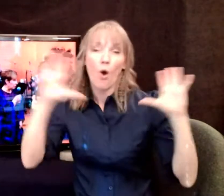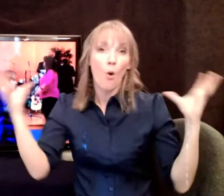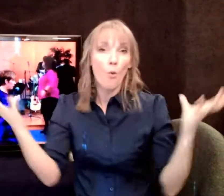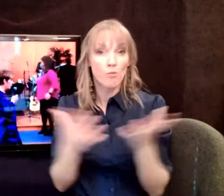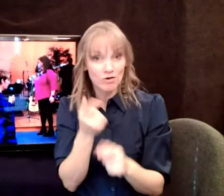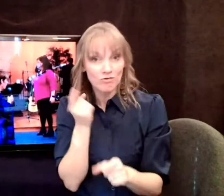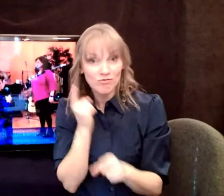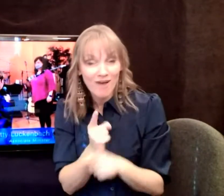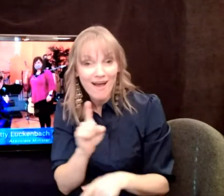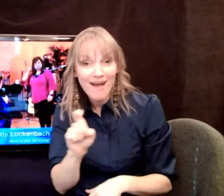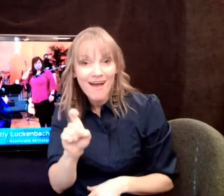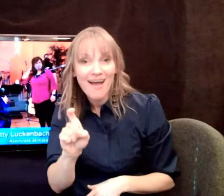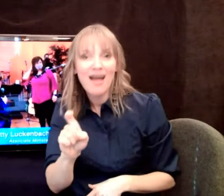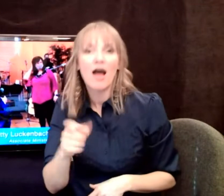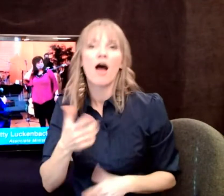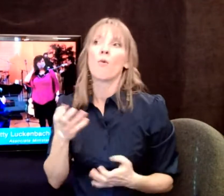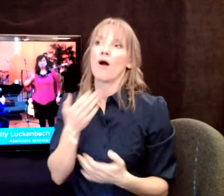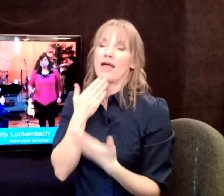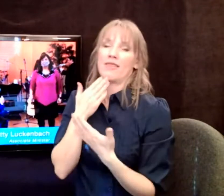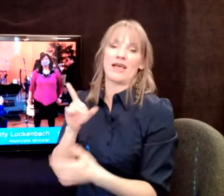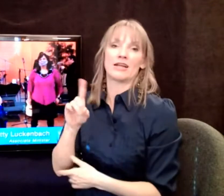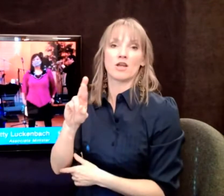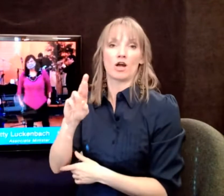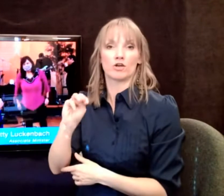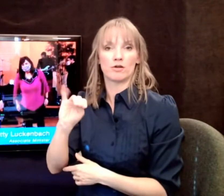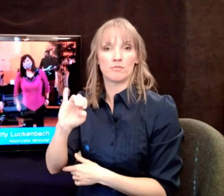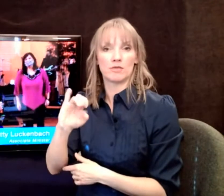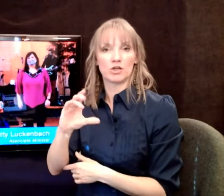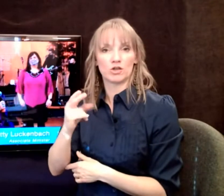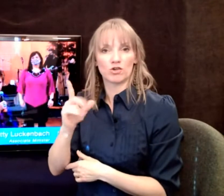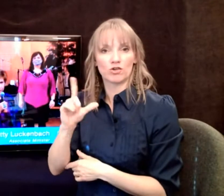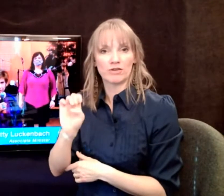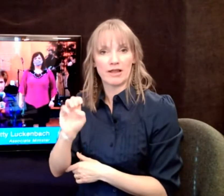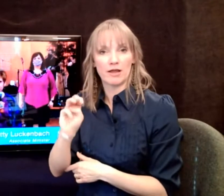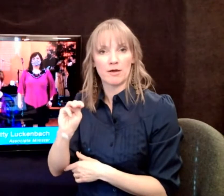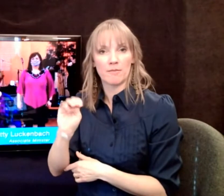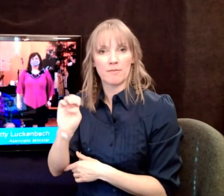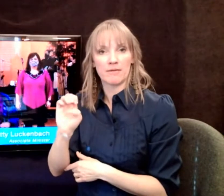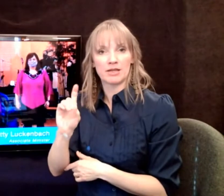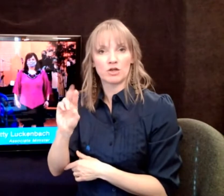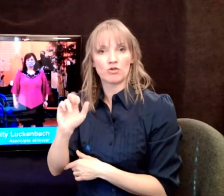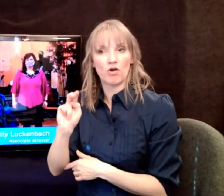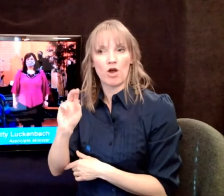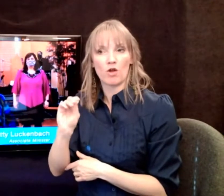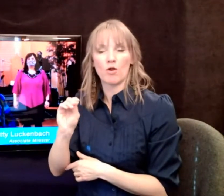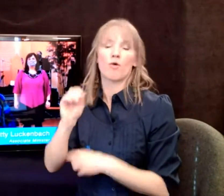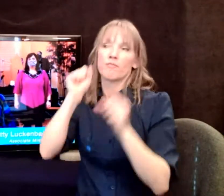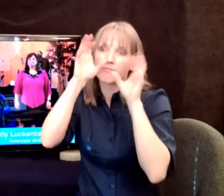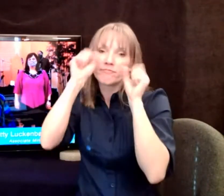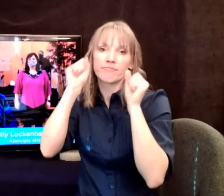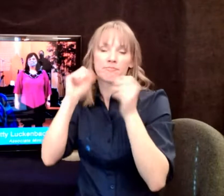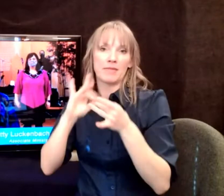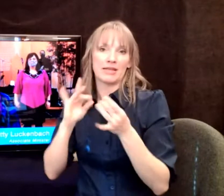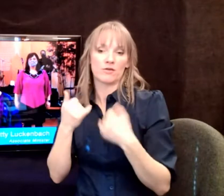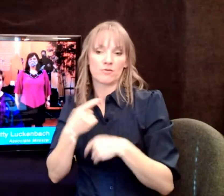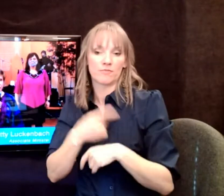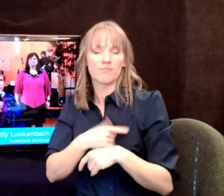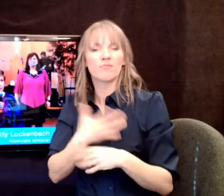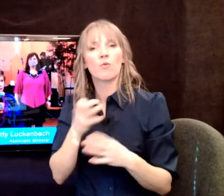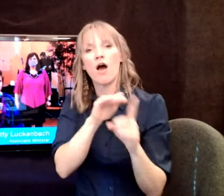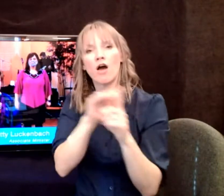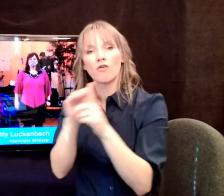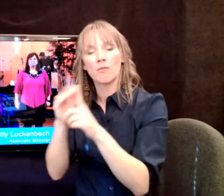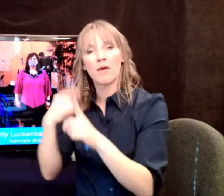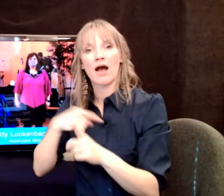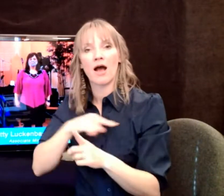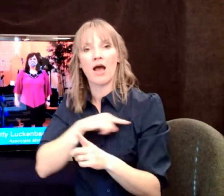thank Dr. Michelle Medrano. Incredible, incredible message today. And I just want to remind us as we come to a